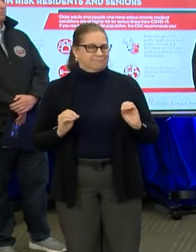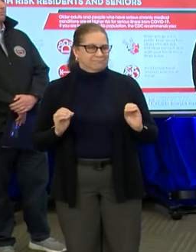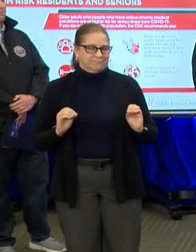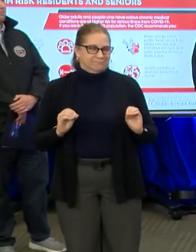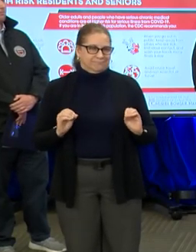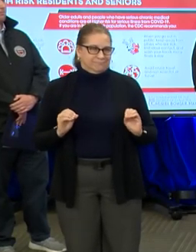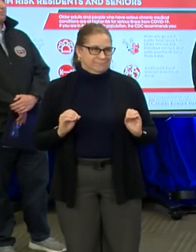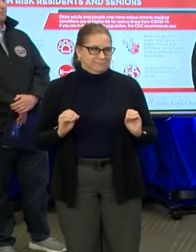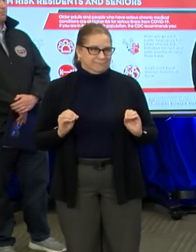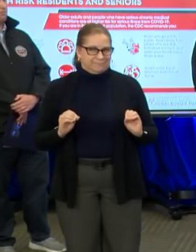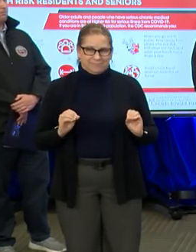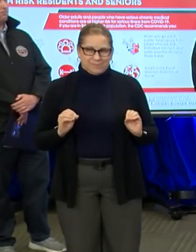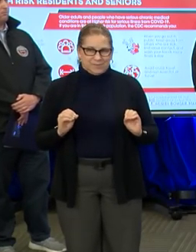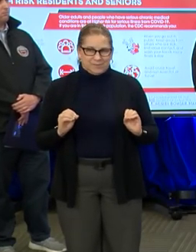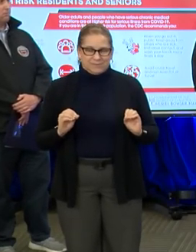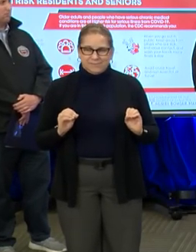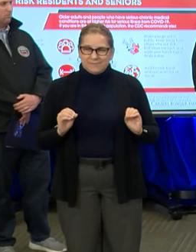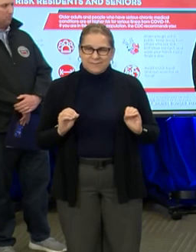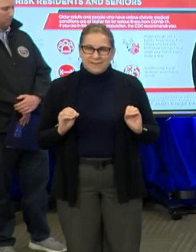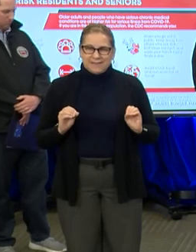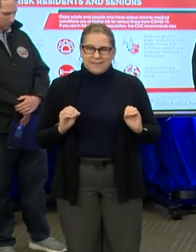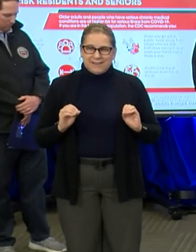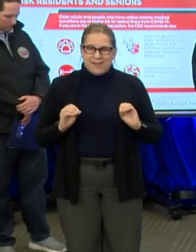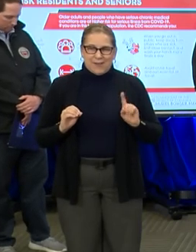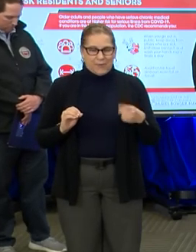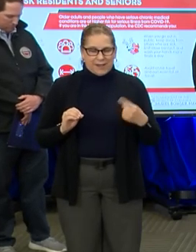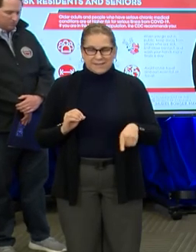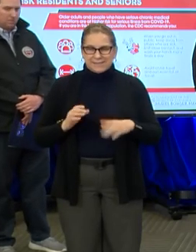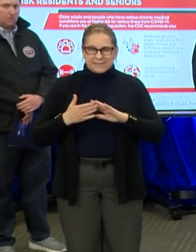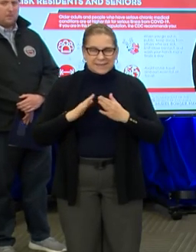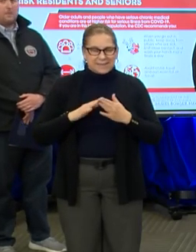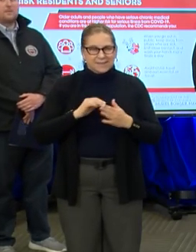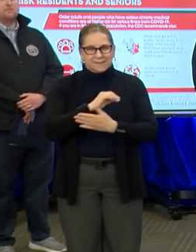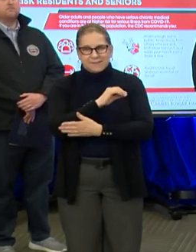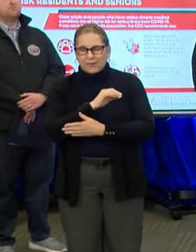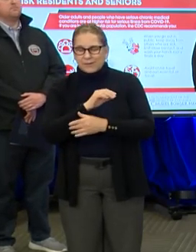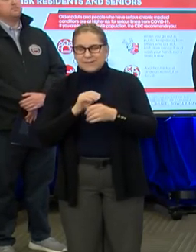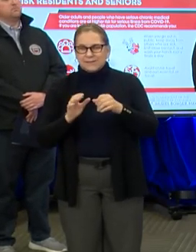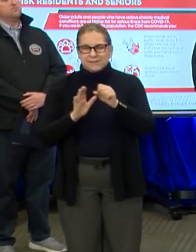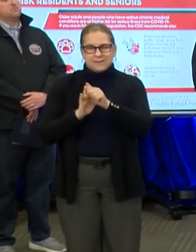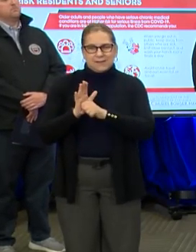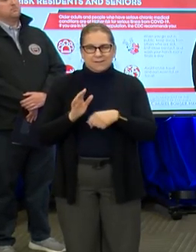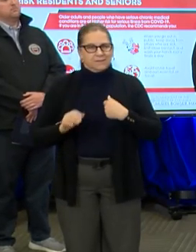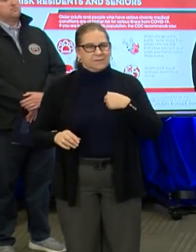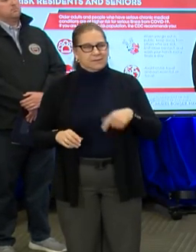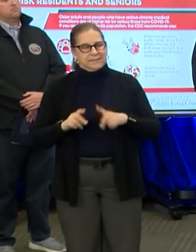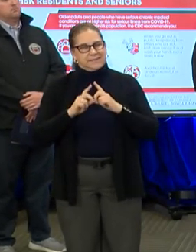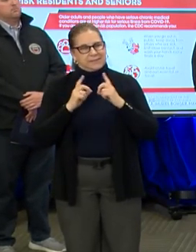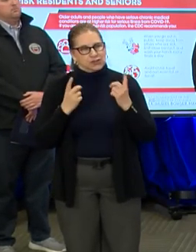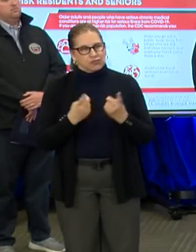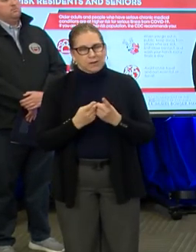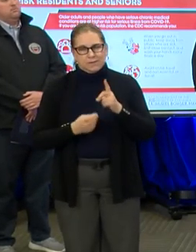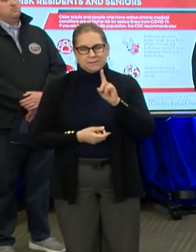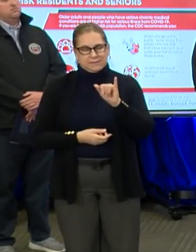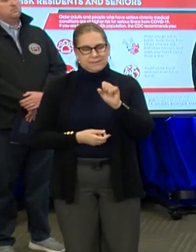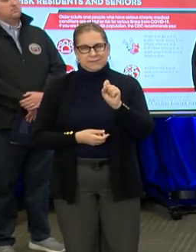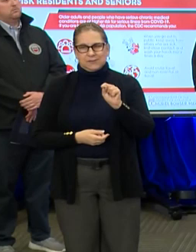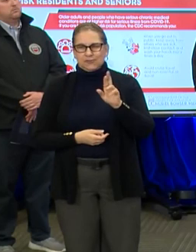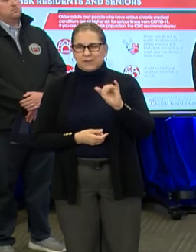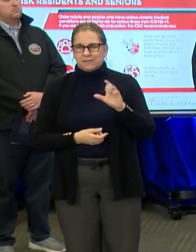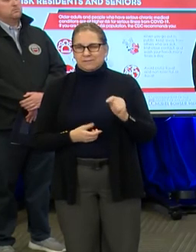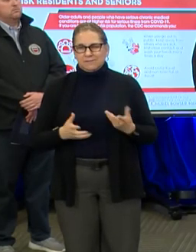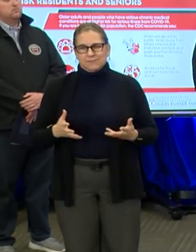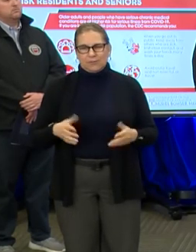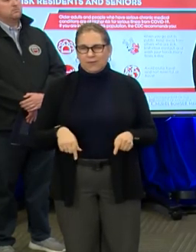state, federal district that we are. We also have some unique challenges in